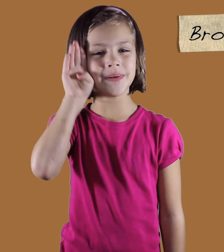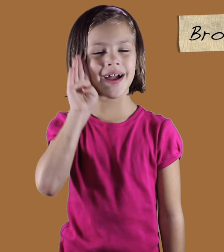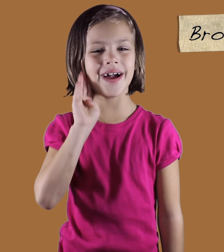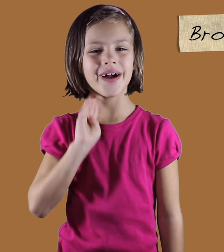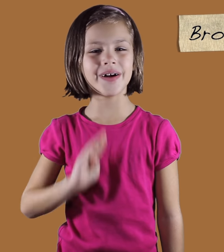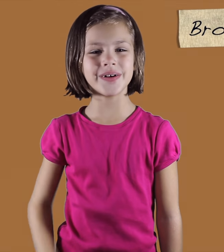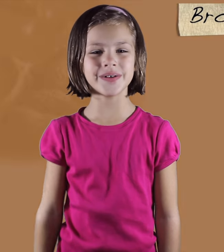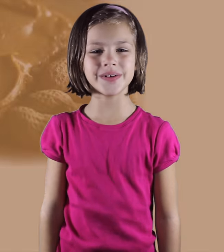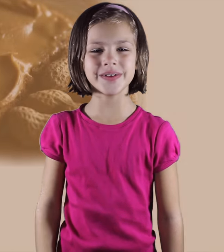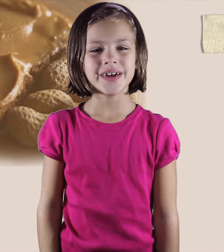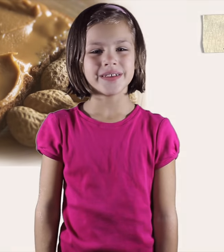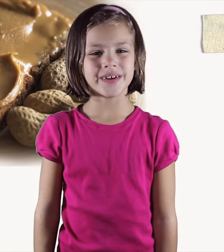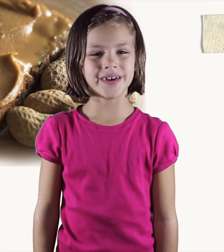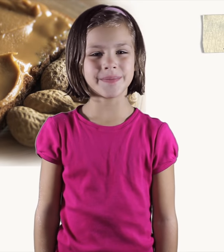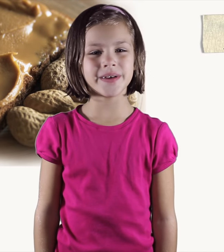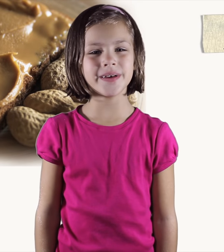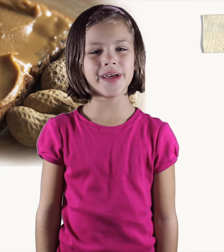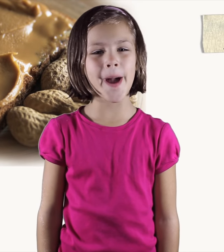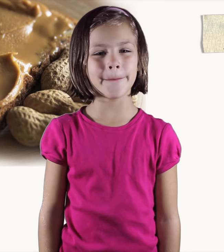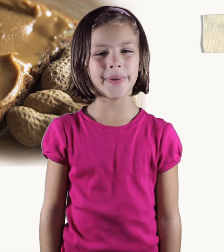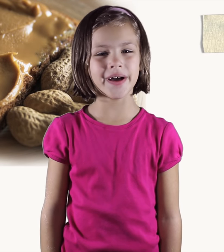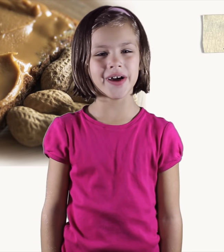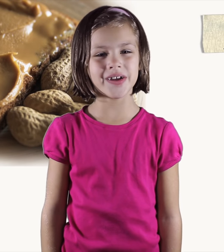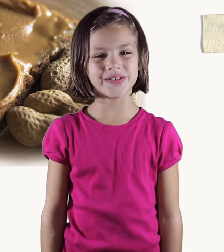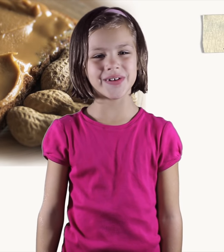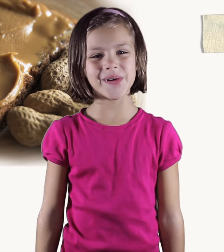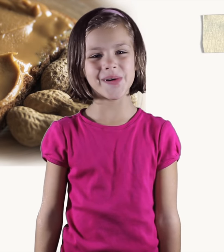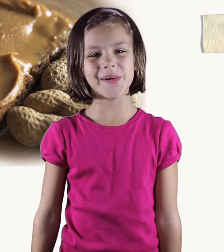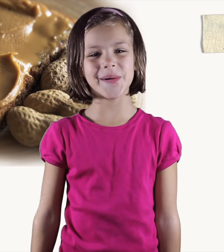brown My peanut butter toast